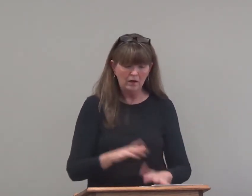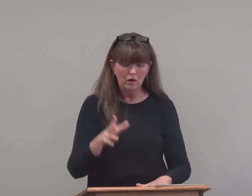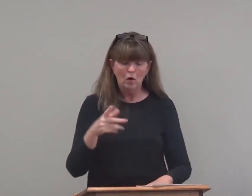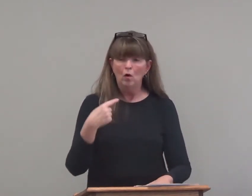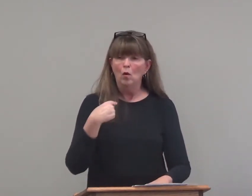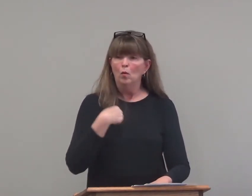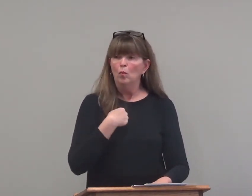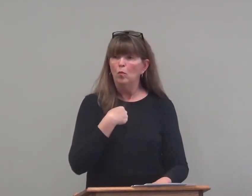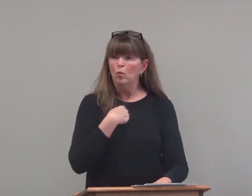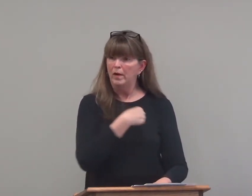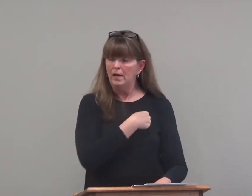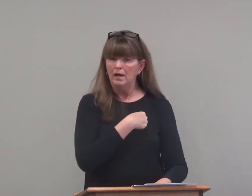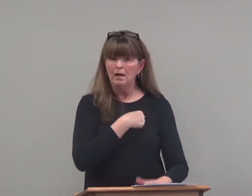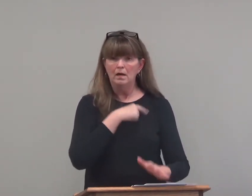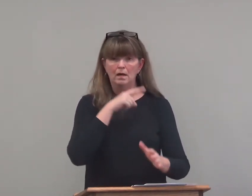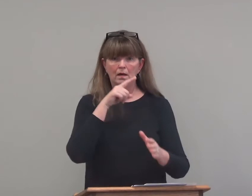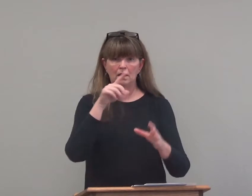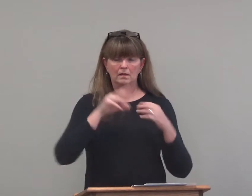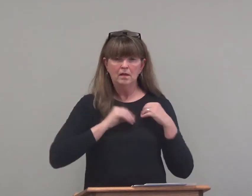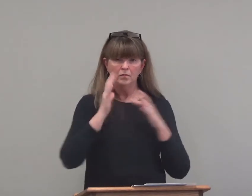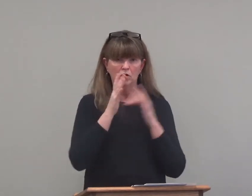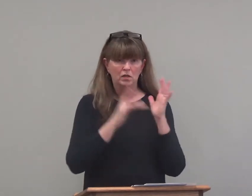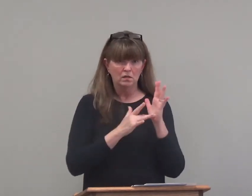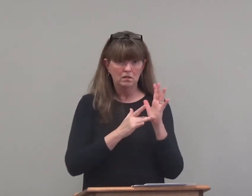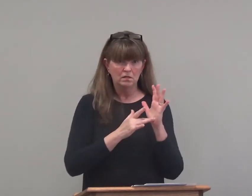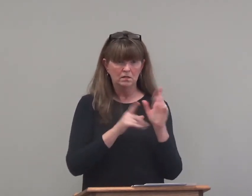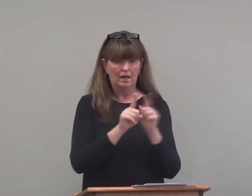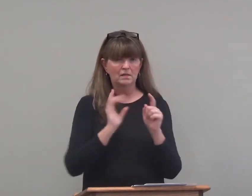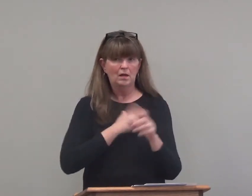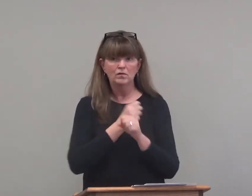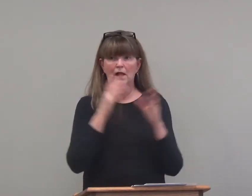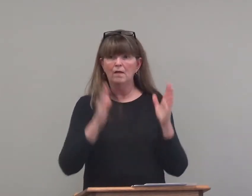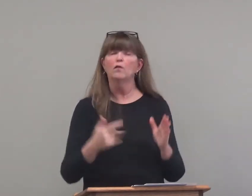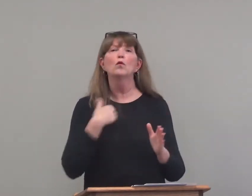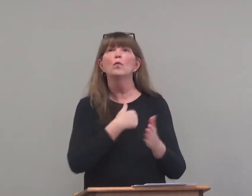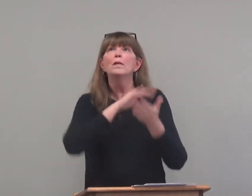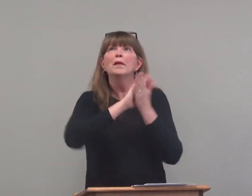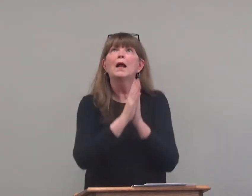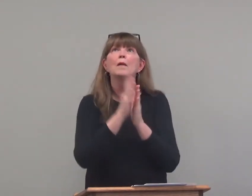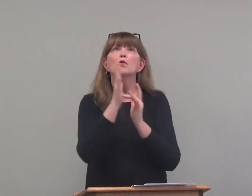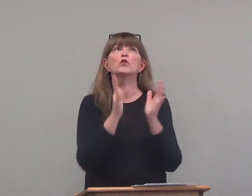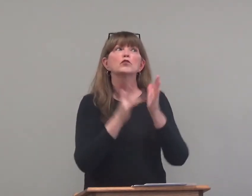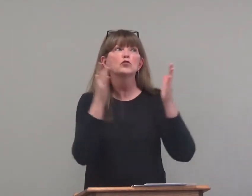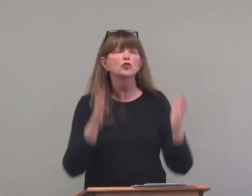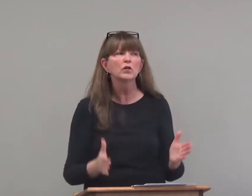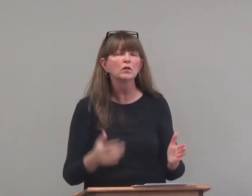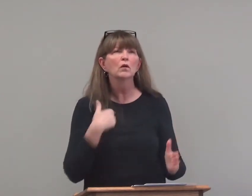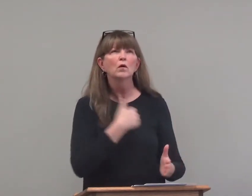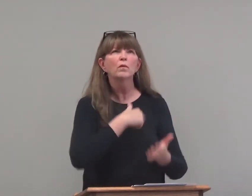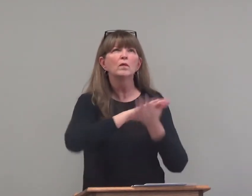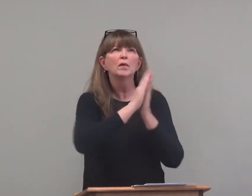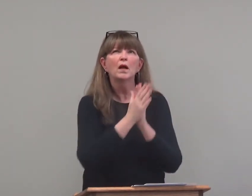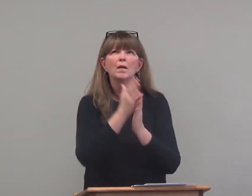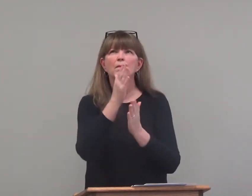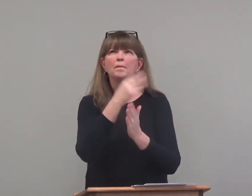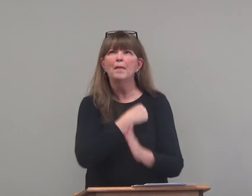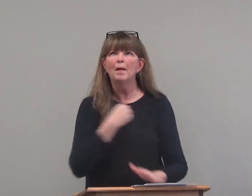verse, it says, we, as believers who have accepted Jesus as our Savior, who have